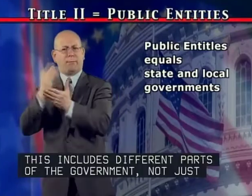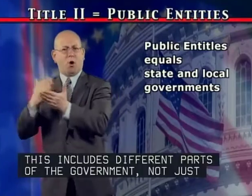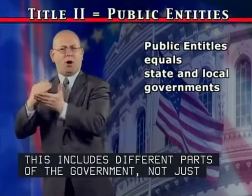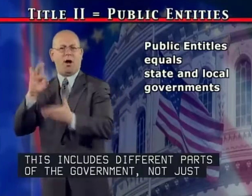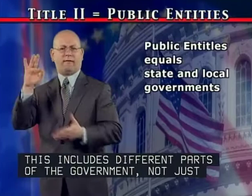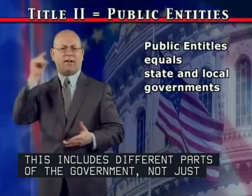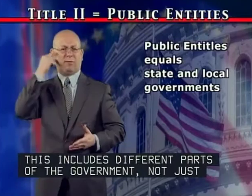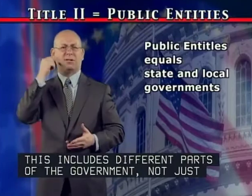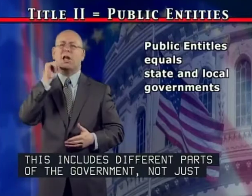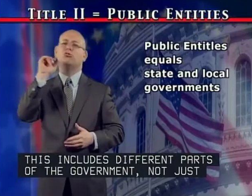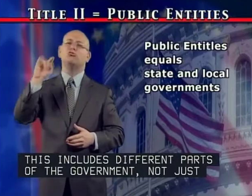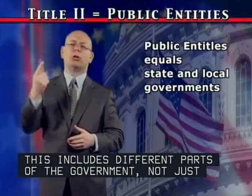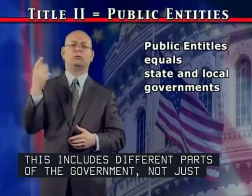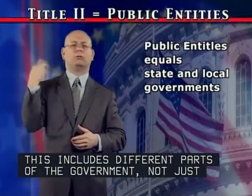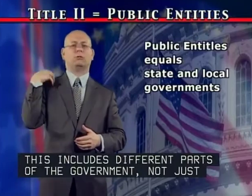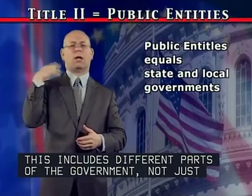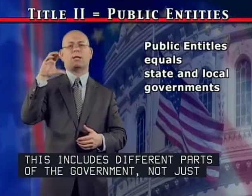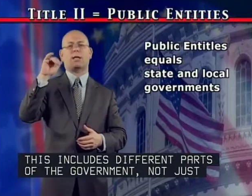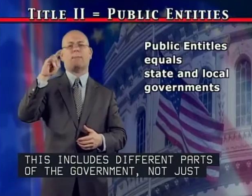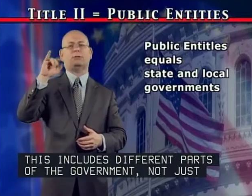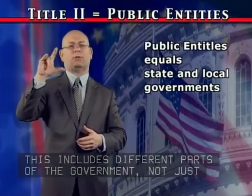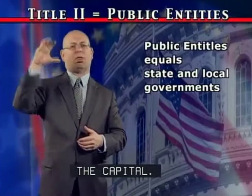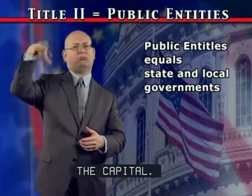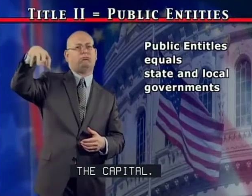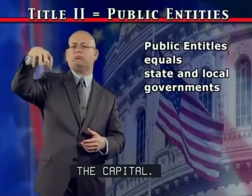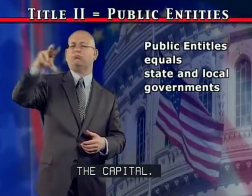This includes different parts of the government, not just the capital.